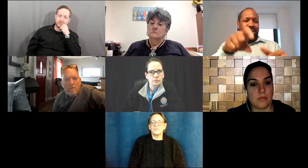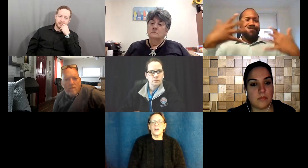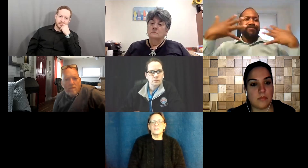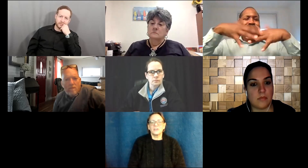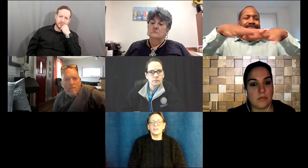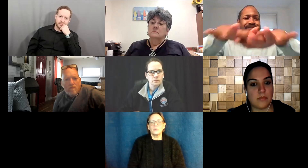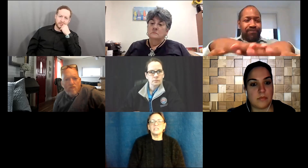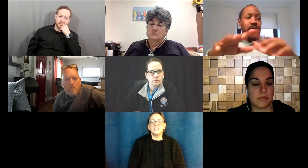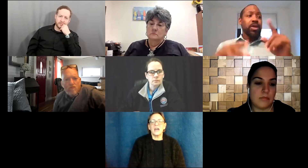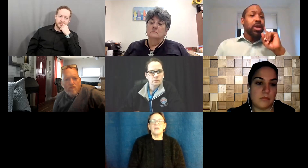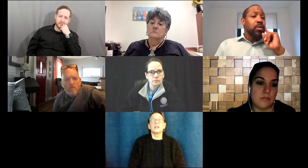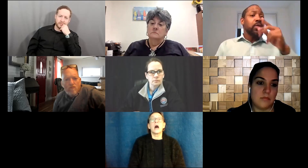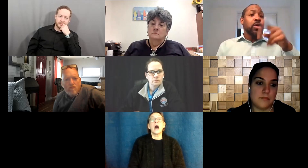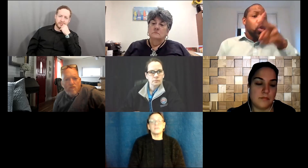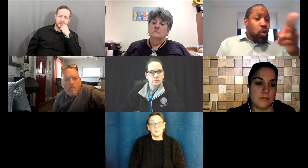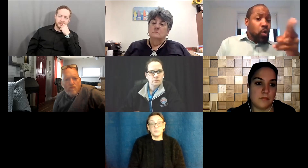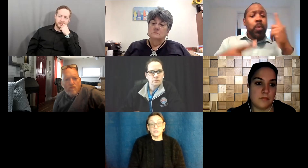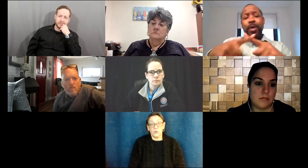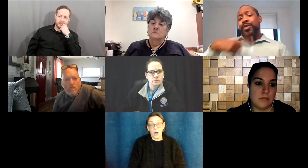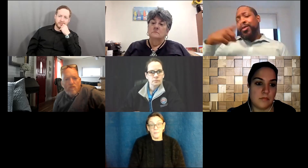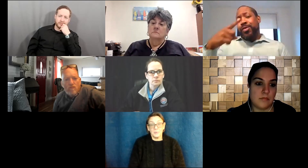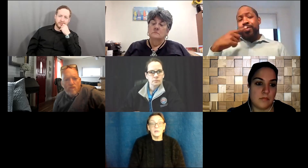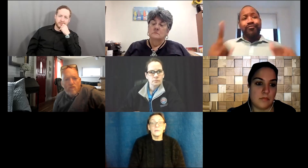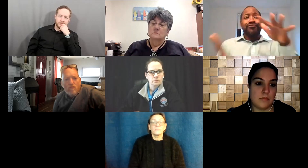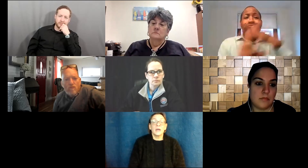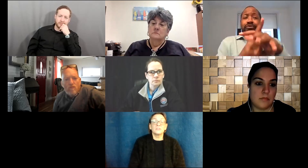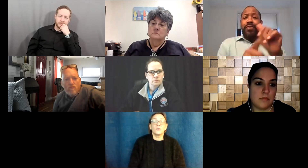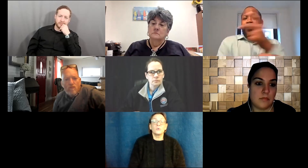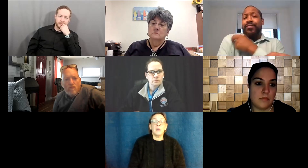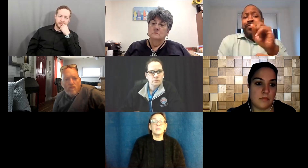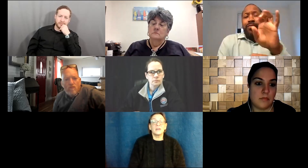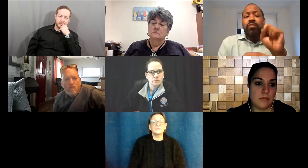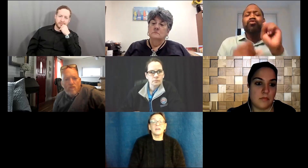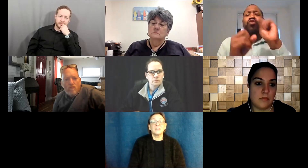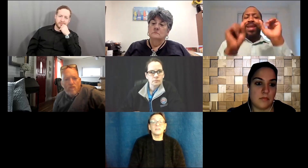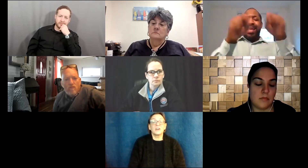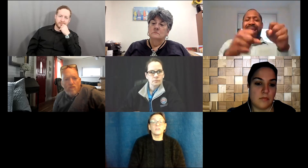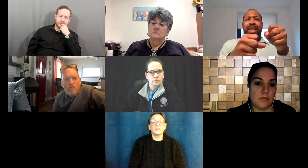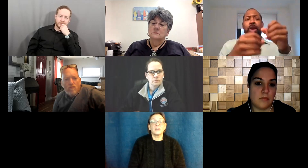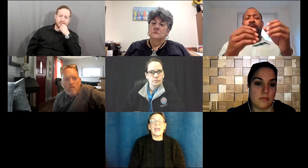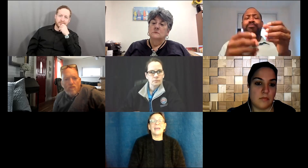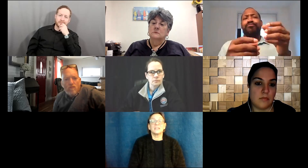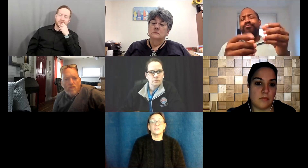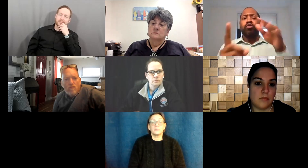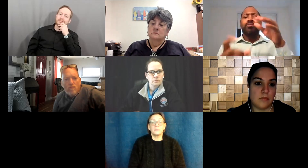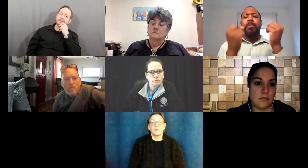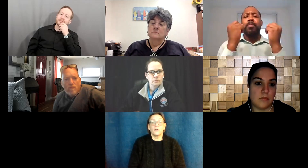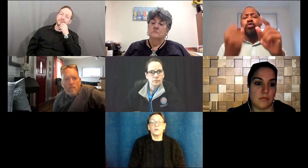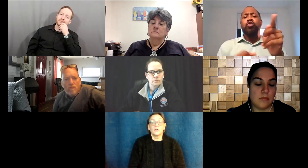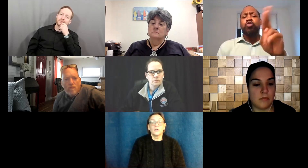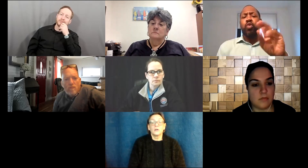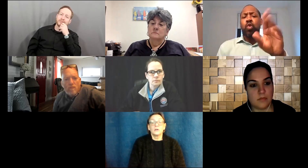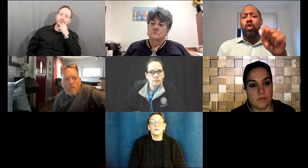up for deaf and hard of hearing, that we'd need to have a lot of people show up. And so we'd probably have to have deaf and hard of hearing and hearing